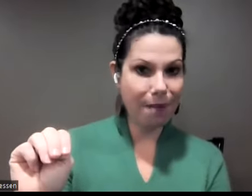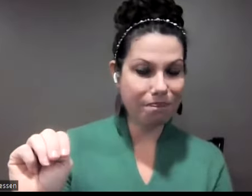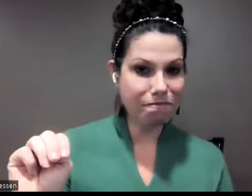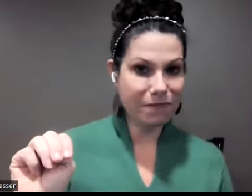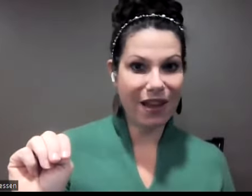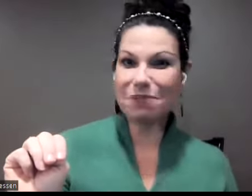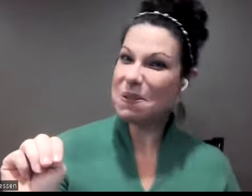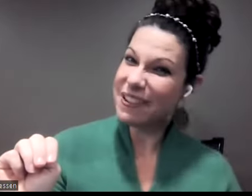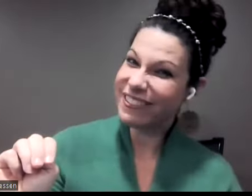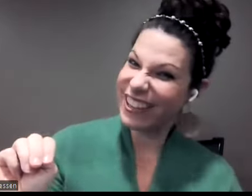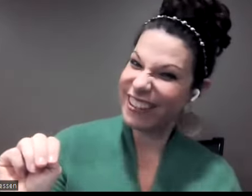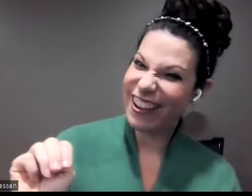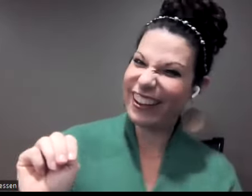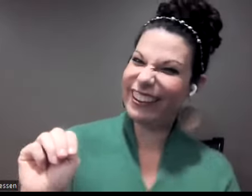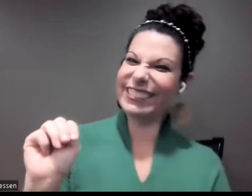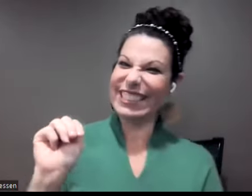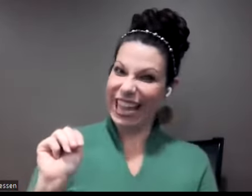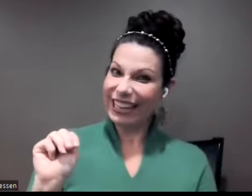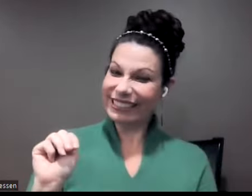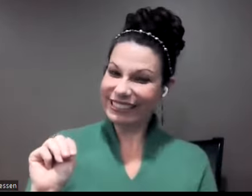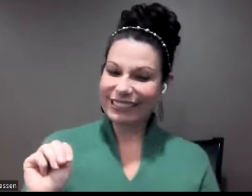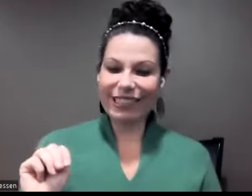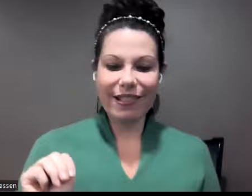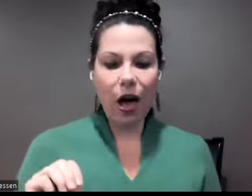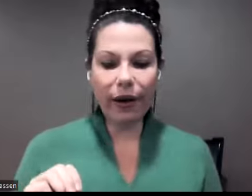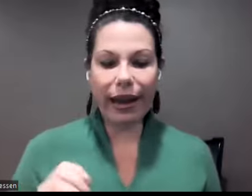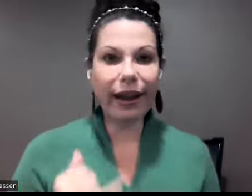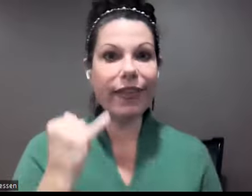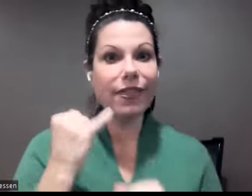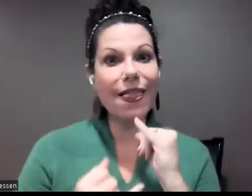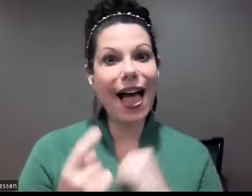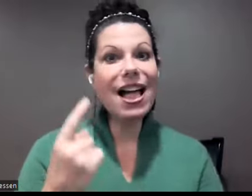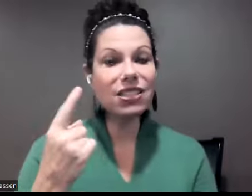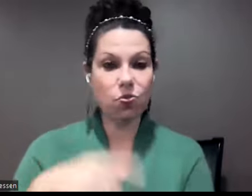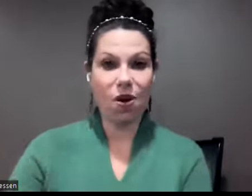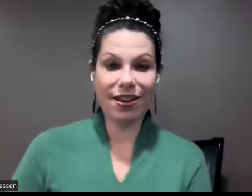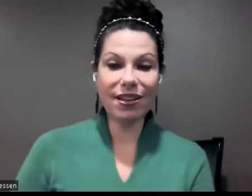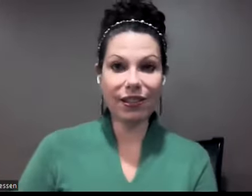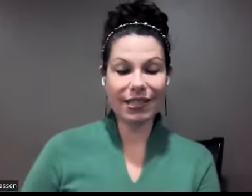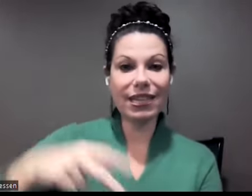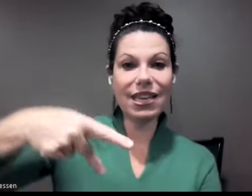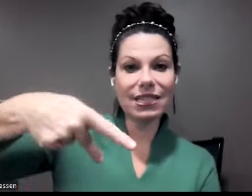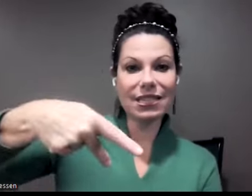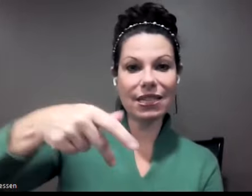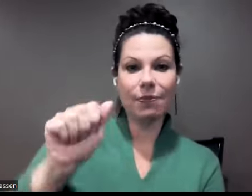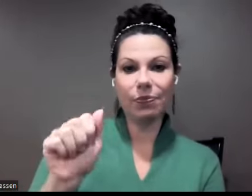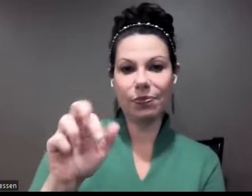E-A-M. That was maybe a tricky one. Did you get it? Okay, and then the last one looks like this.